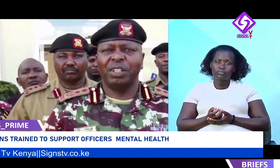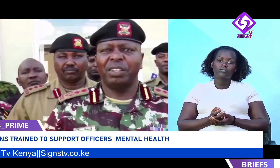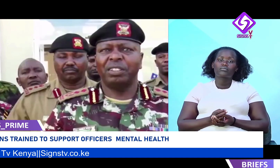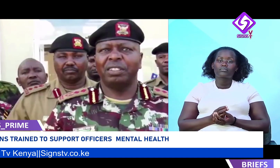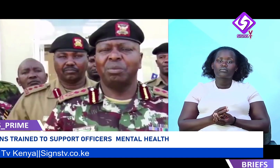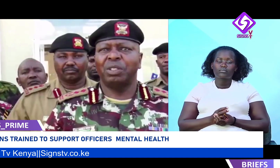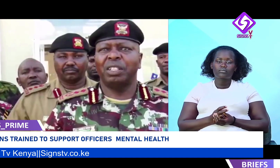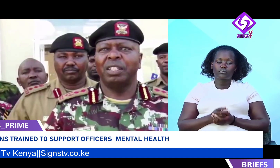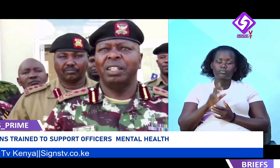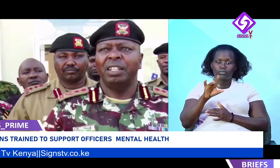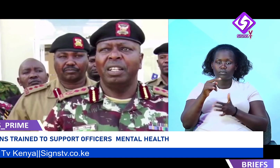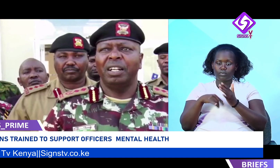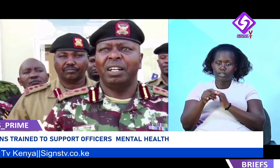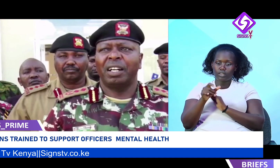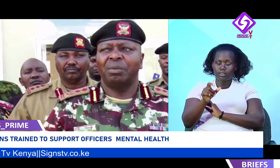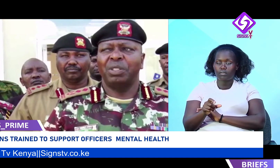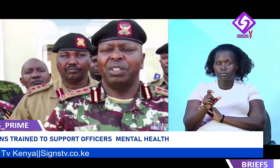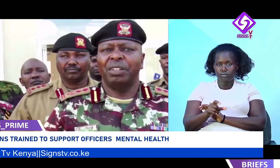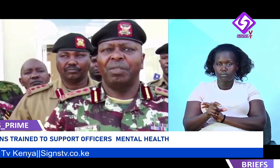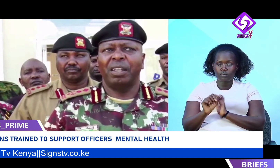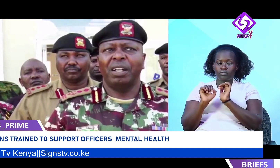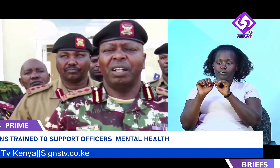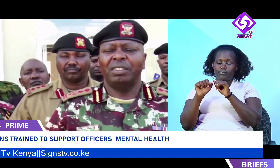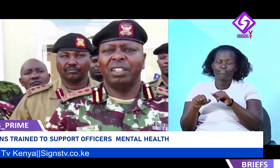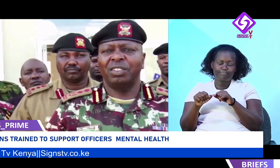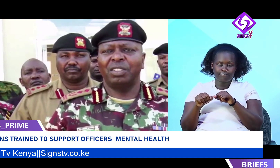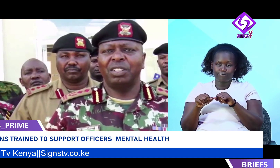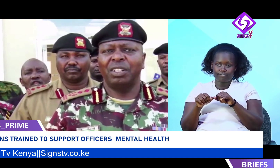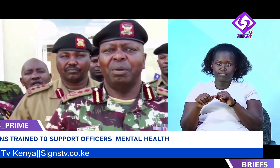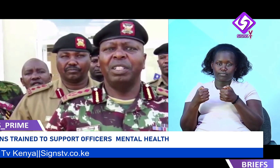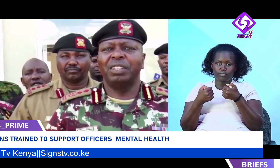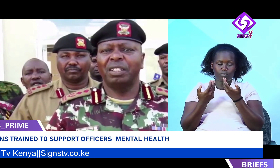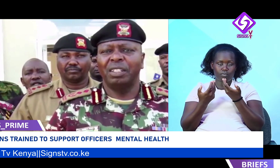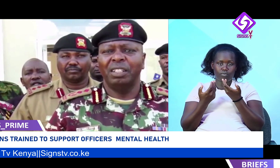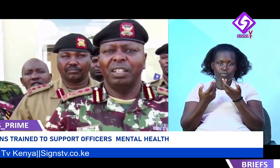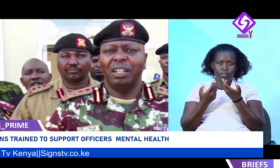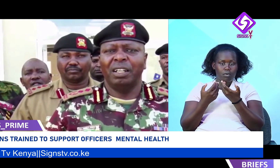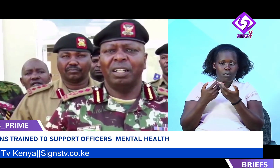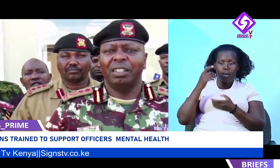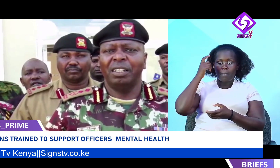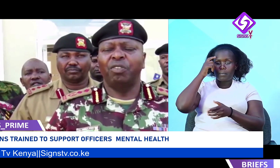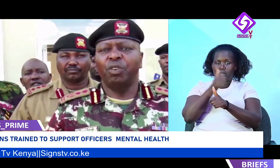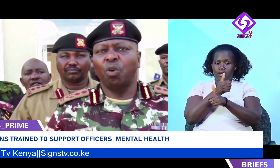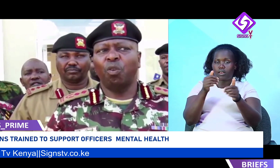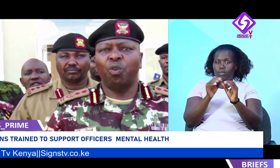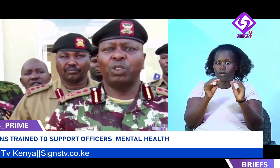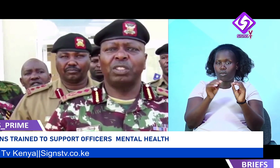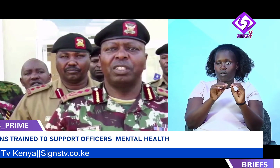Find that somebody can be charged mentally in view of what he